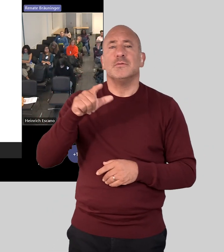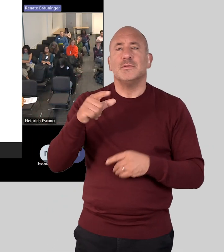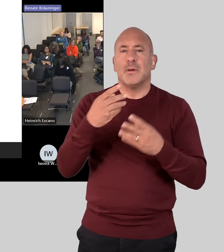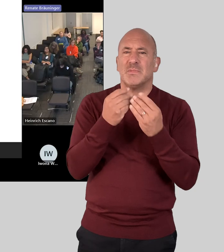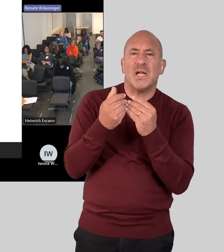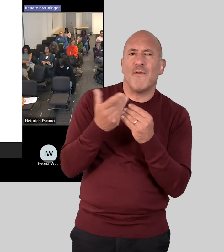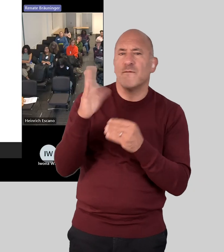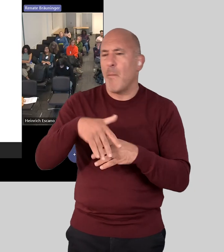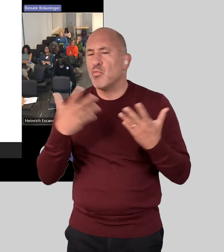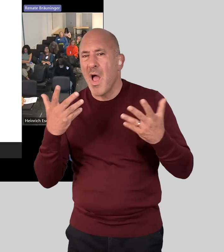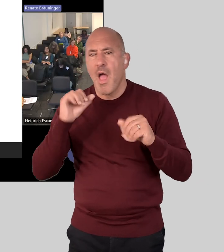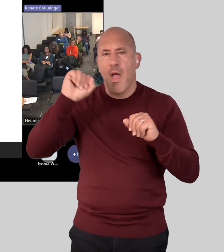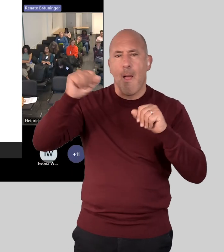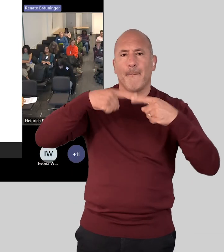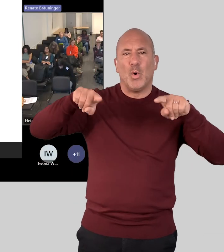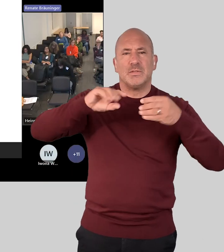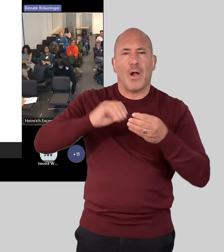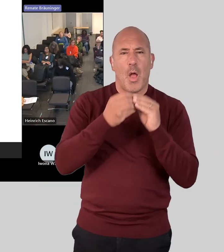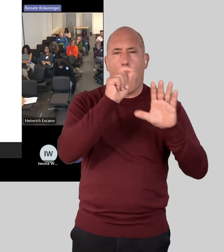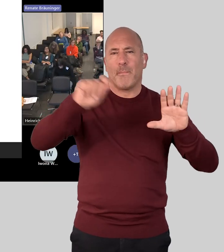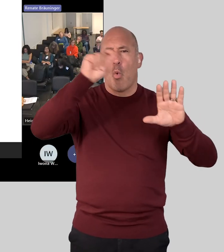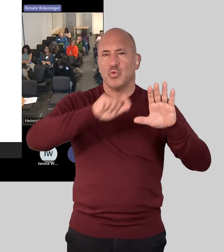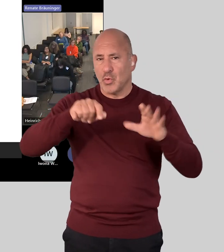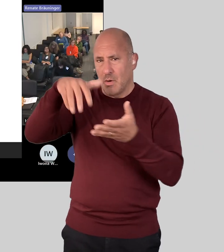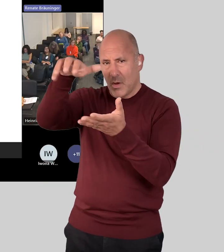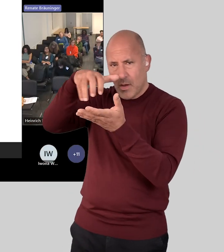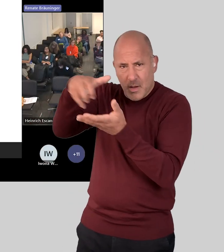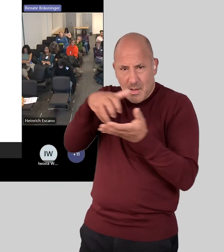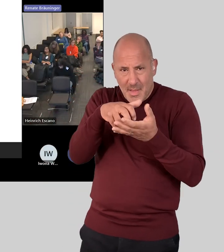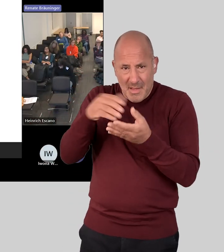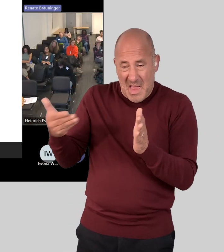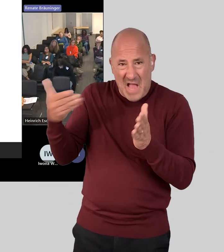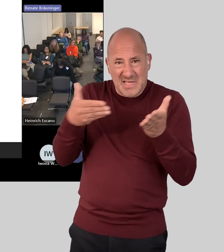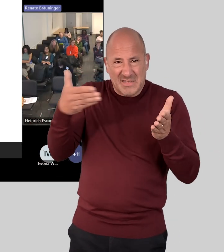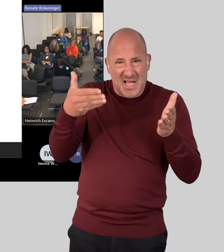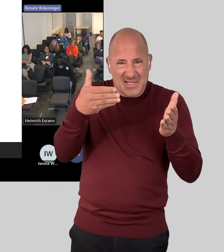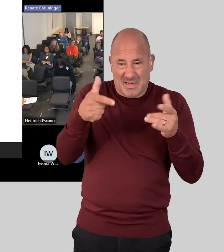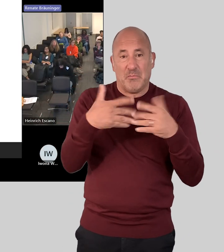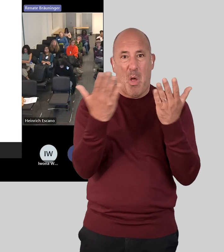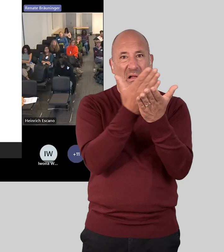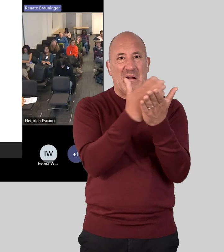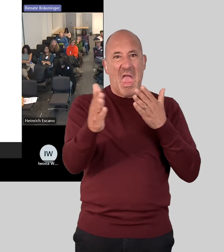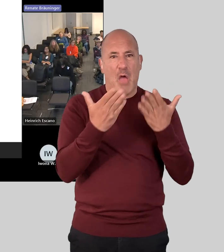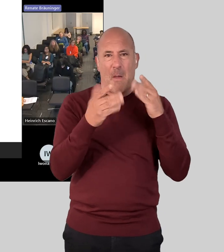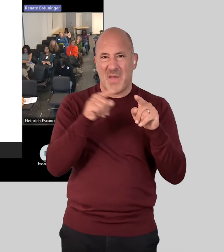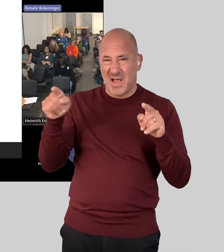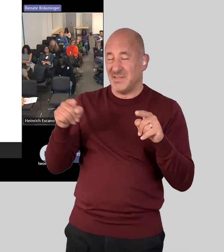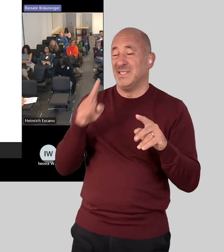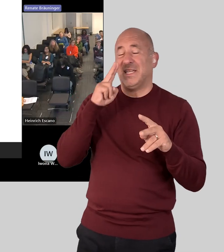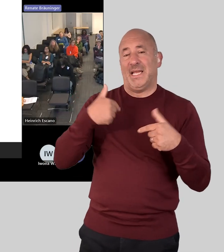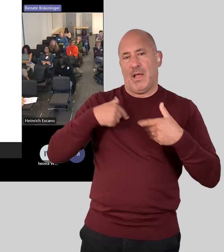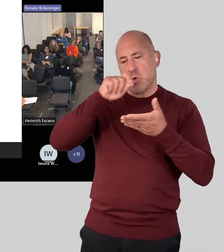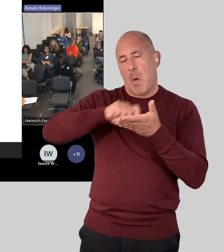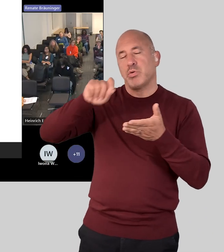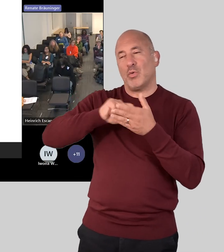source material such as different autographs of a musical composition to create an edition that was more clearly than